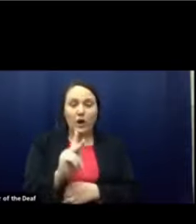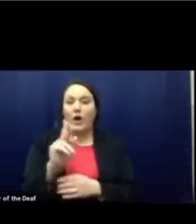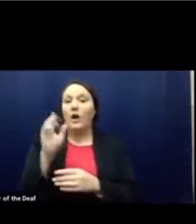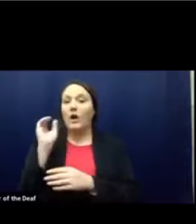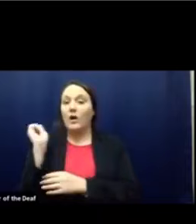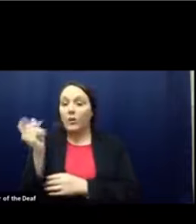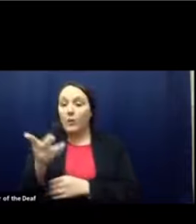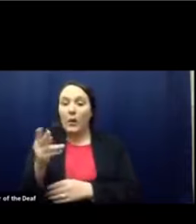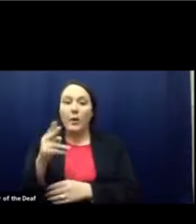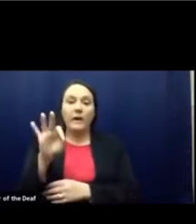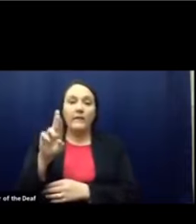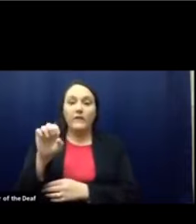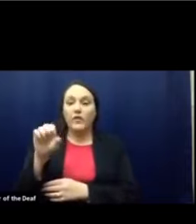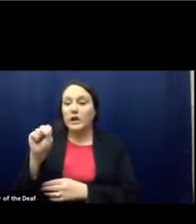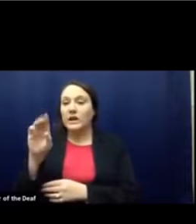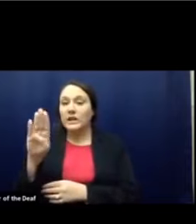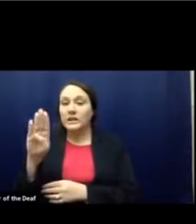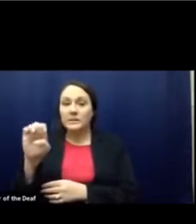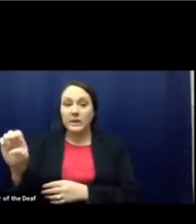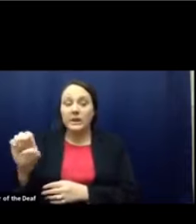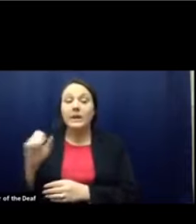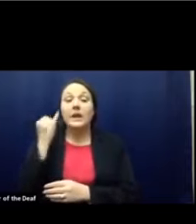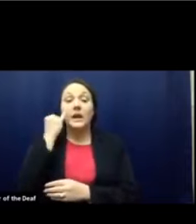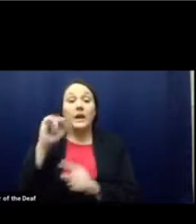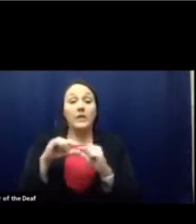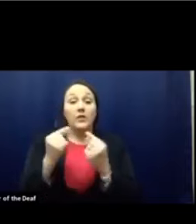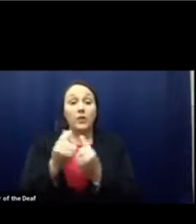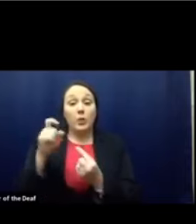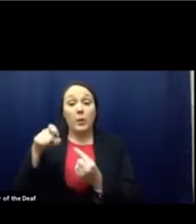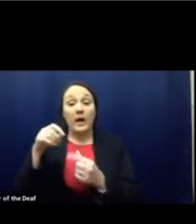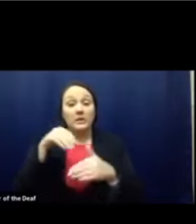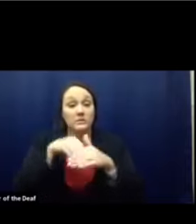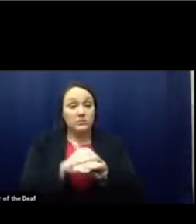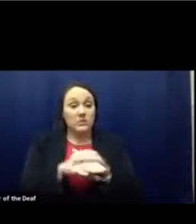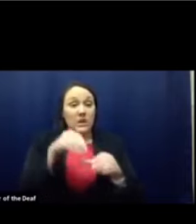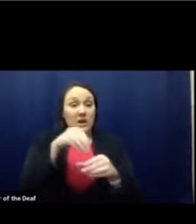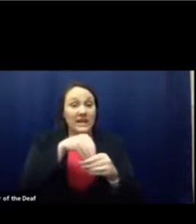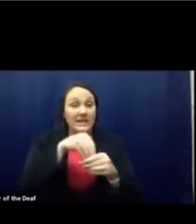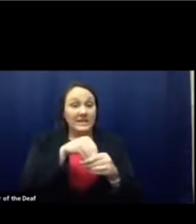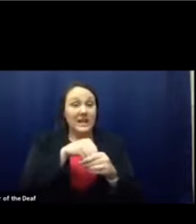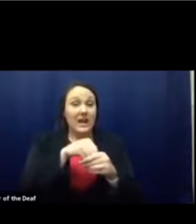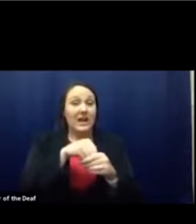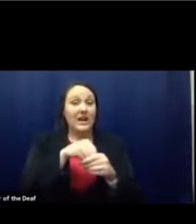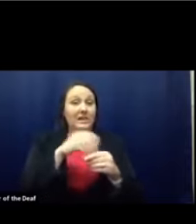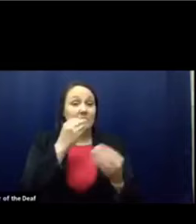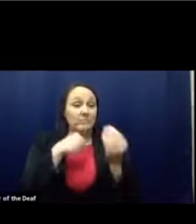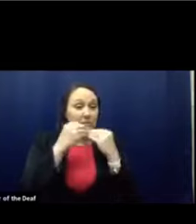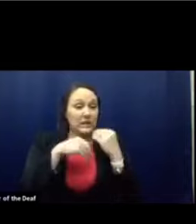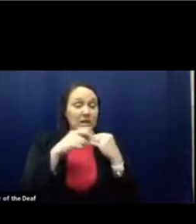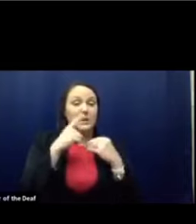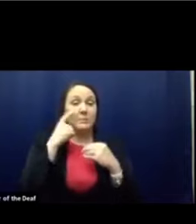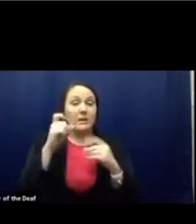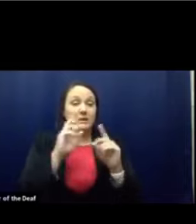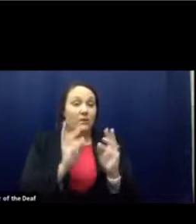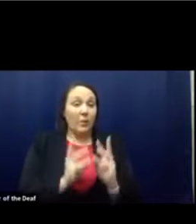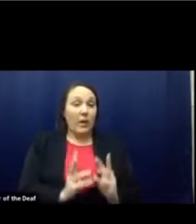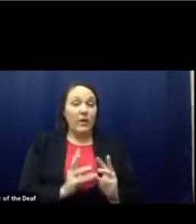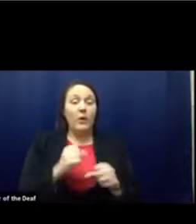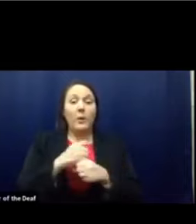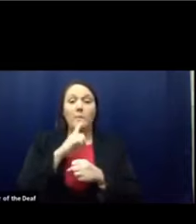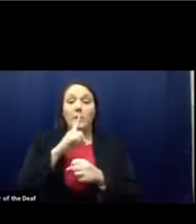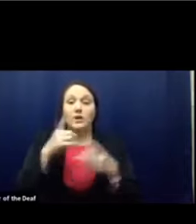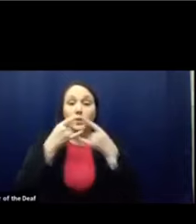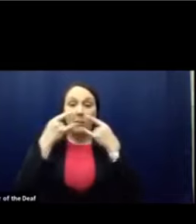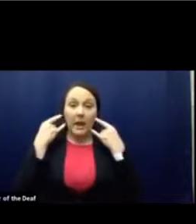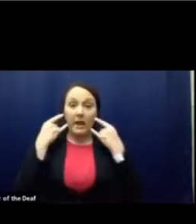contact. If the group has to move inside to eat or because of inclement weather, make sure you are wearing your mask if 6 feet of distance can't